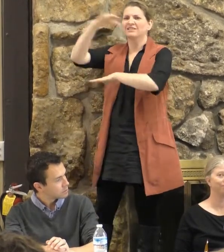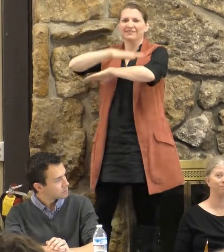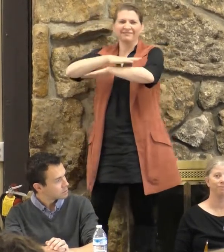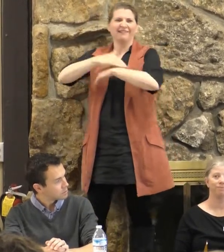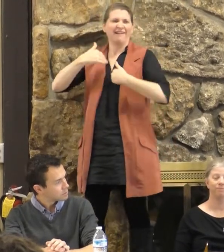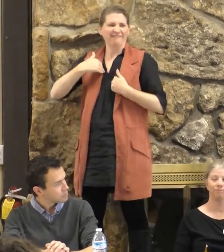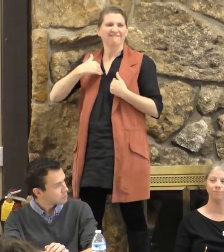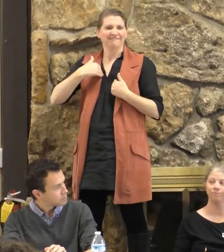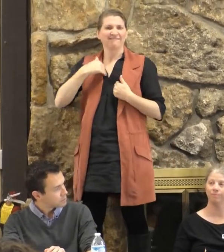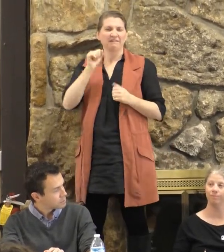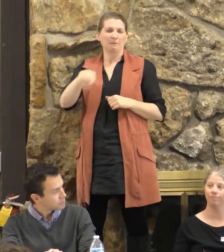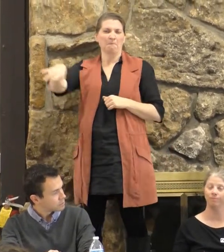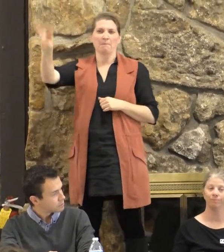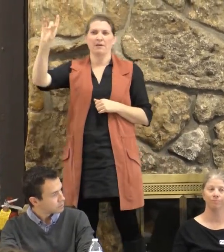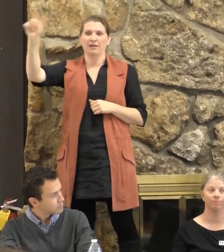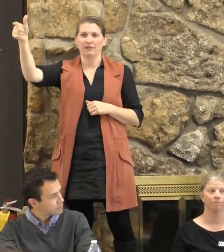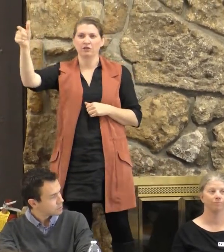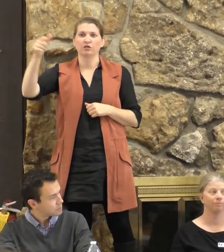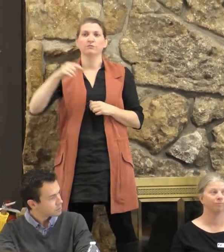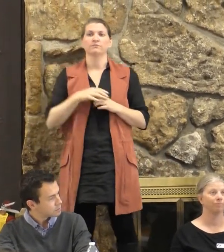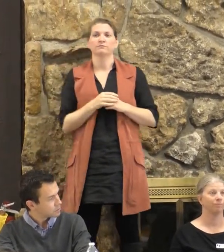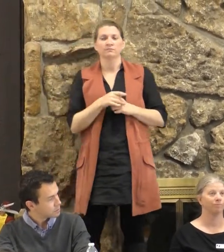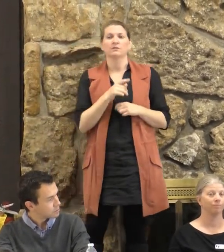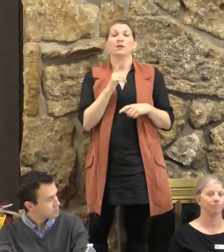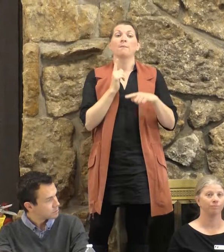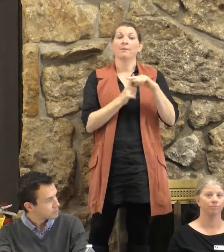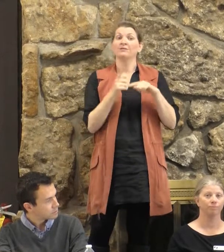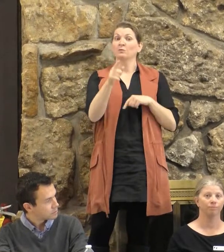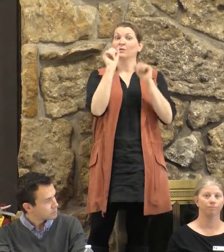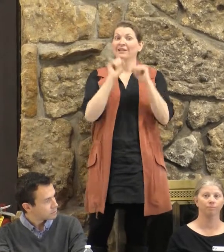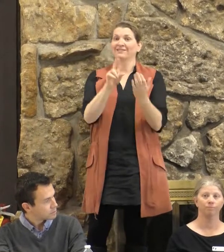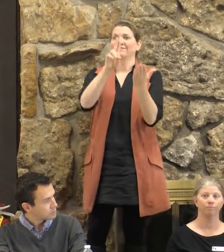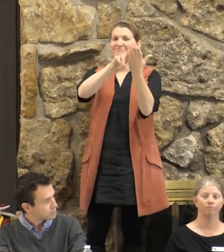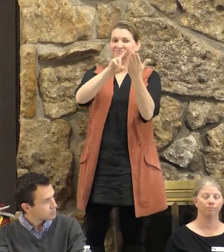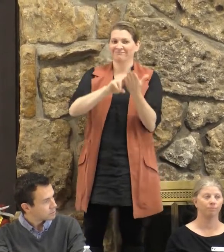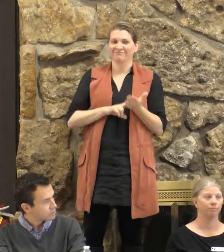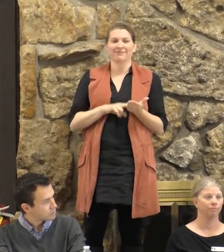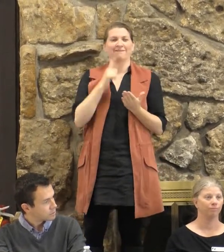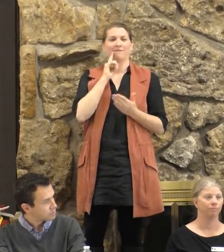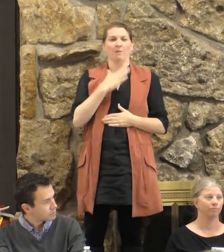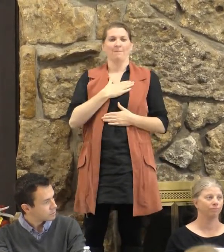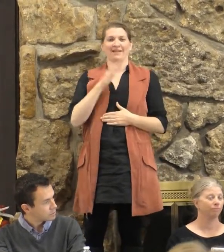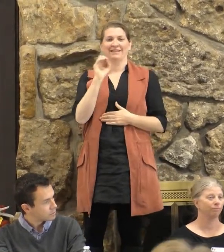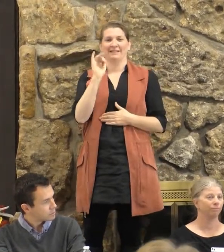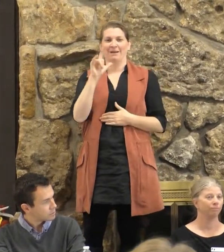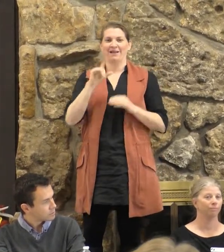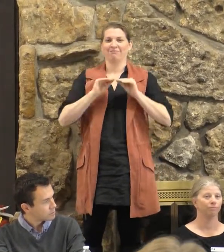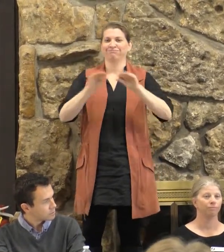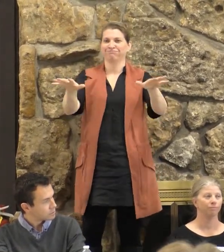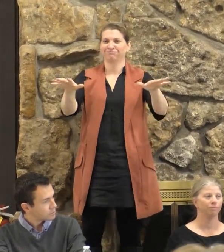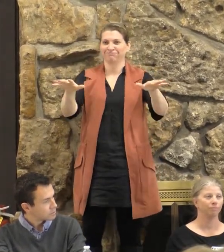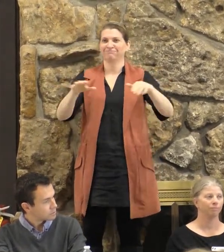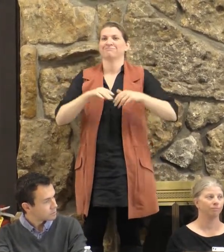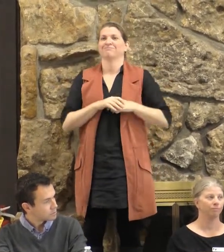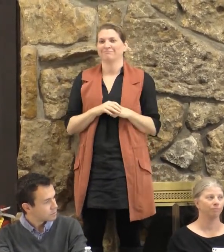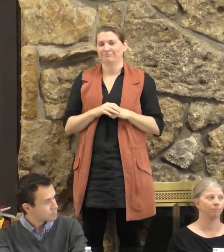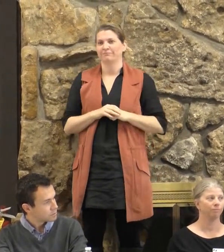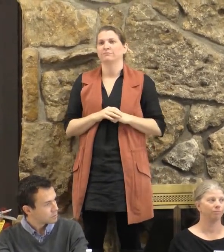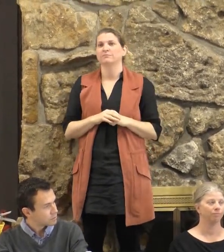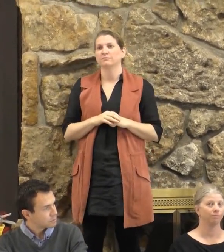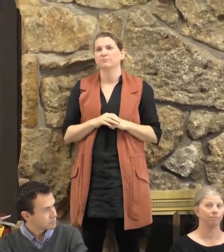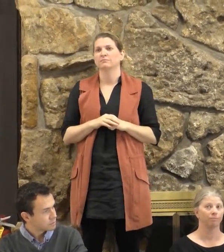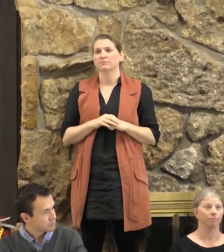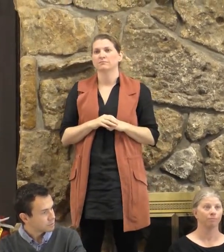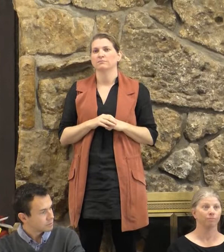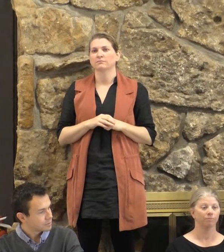registered, and if there are any questions, you can come talk to me or email me or anything like that. The actual process of interpreting, I'm going to leave to Ms.